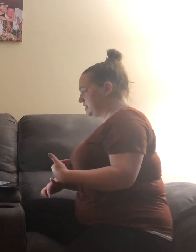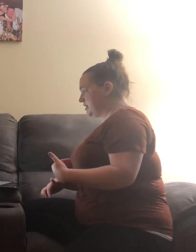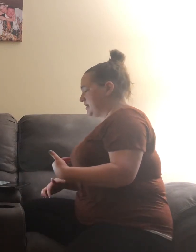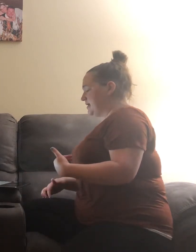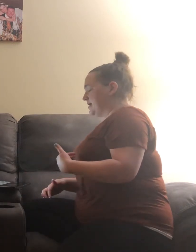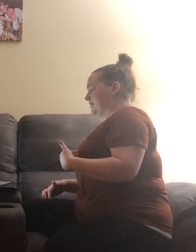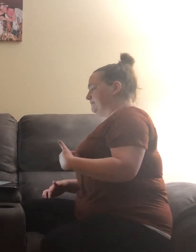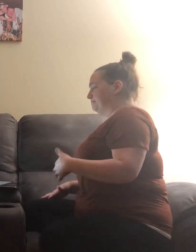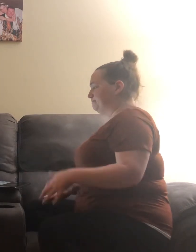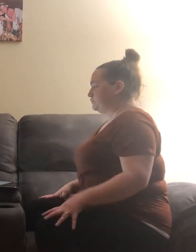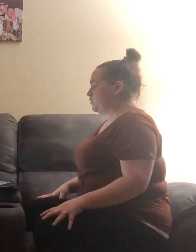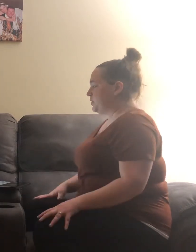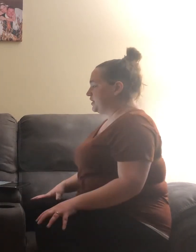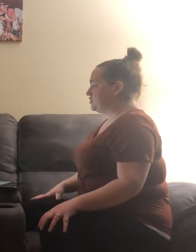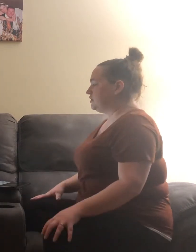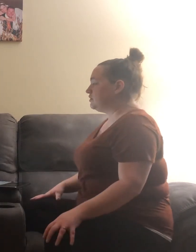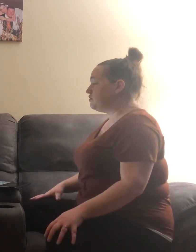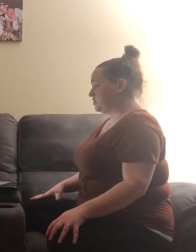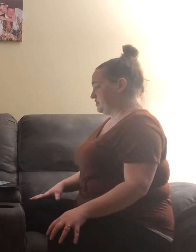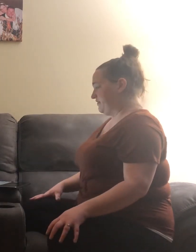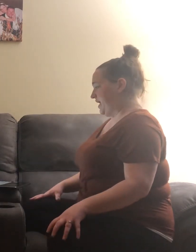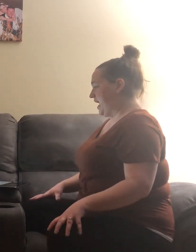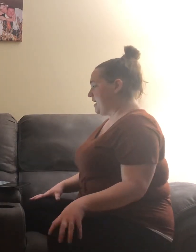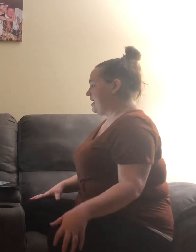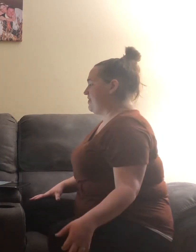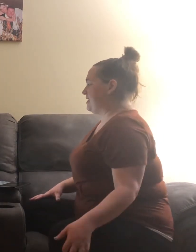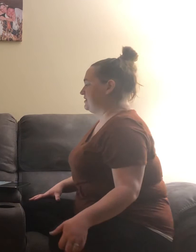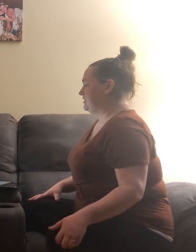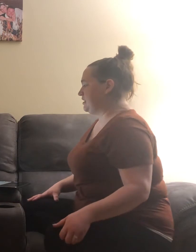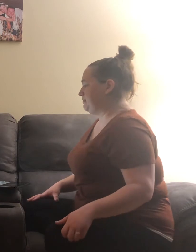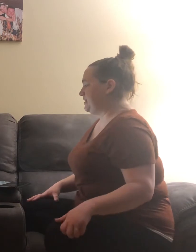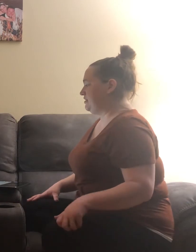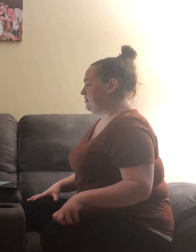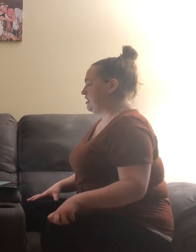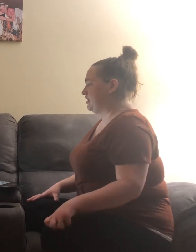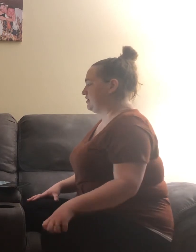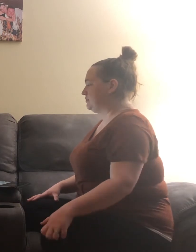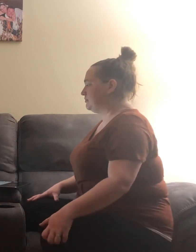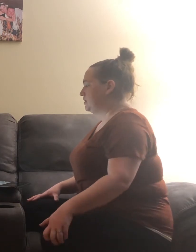We want to do a low dose of that, and that's going to be